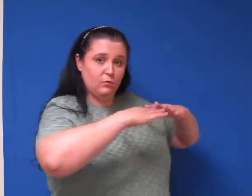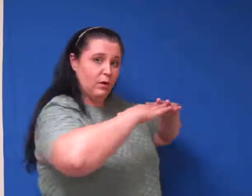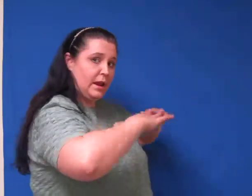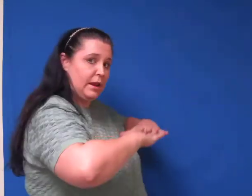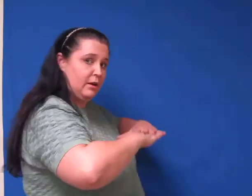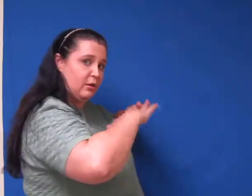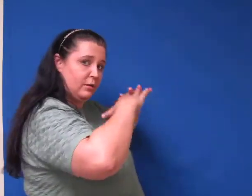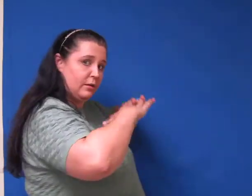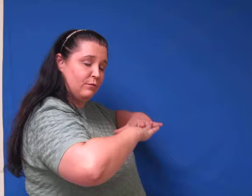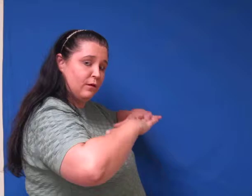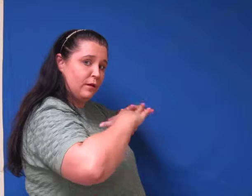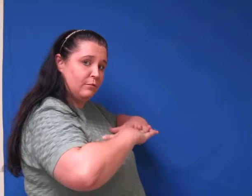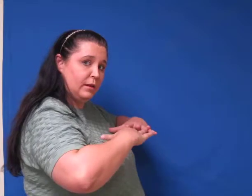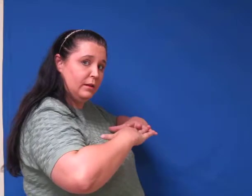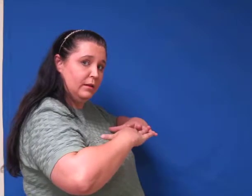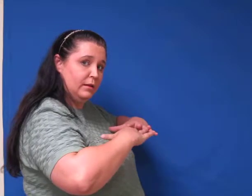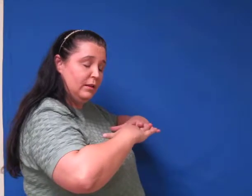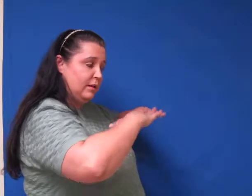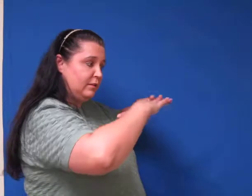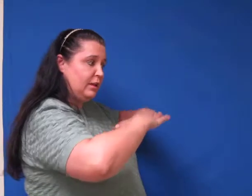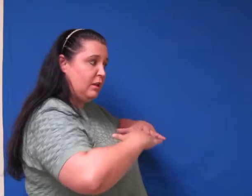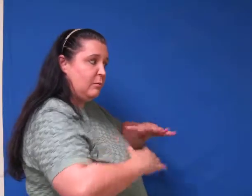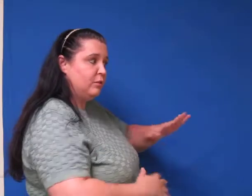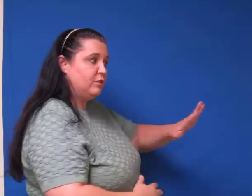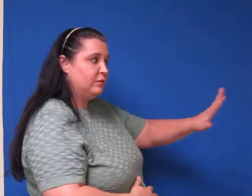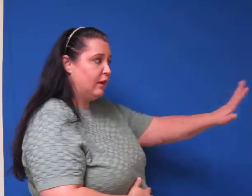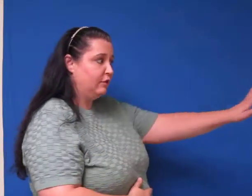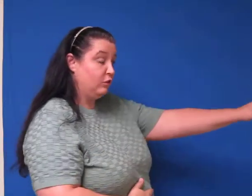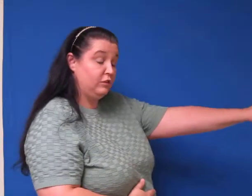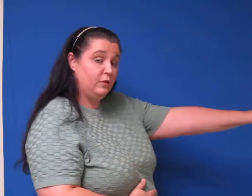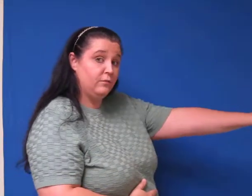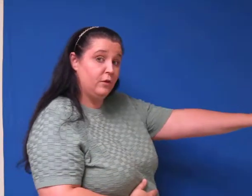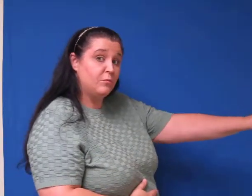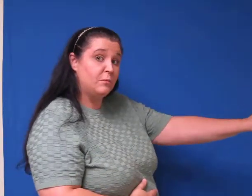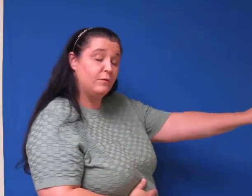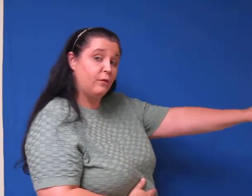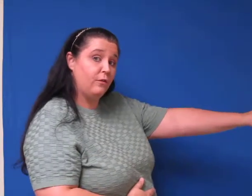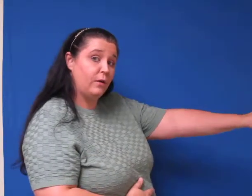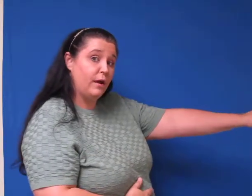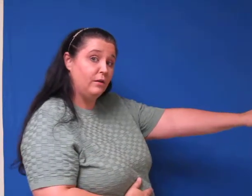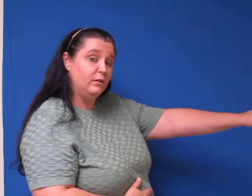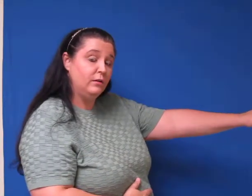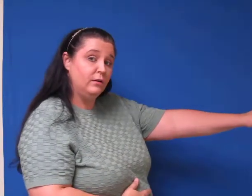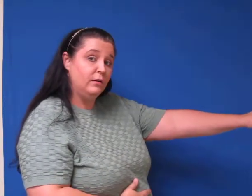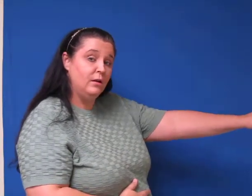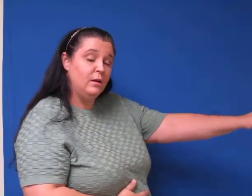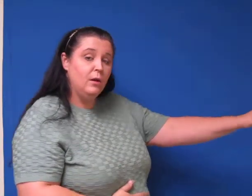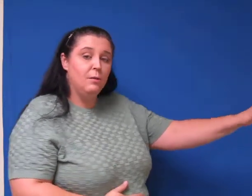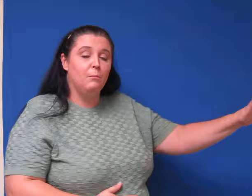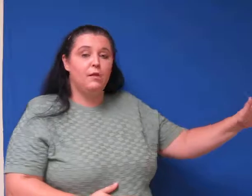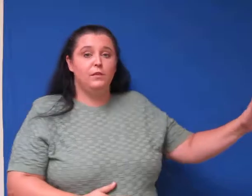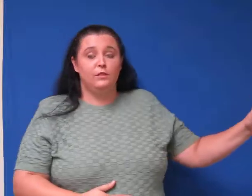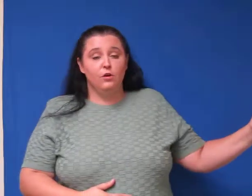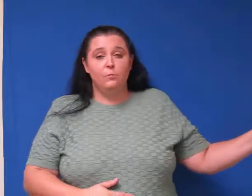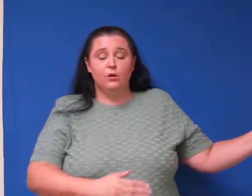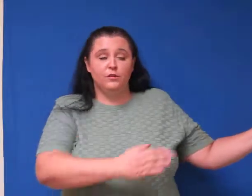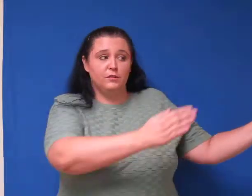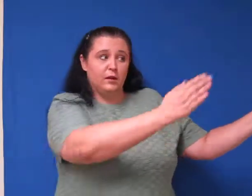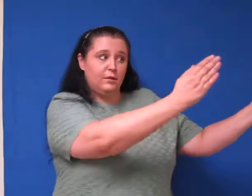right here in front of me. Second person signs are still in front of me but further out. But the third person signs are